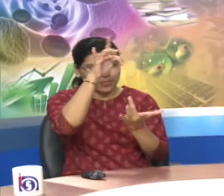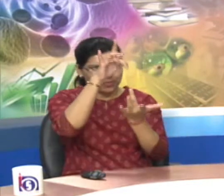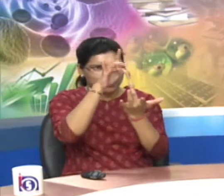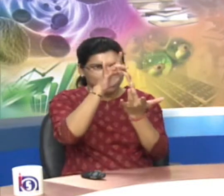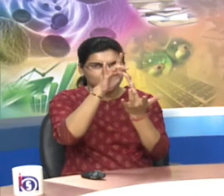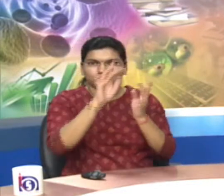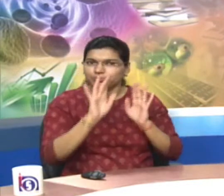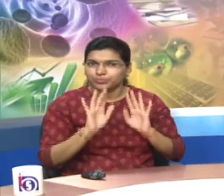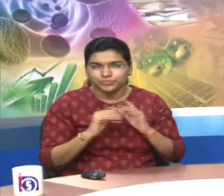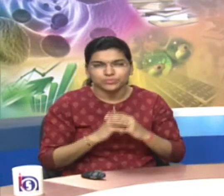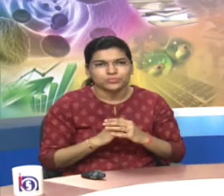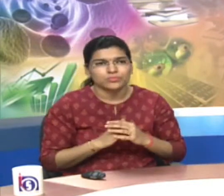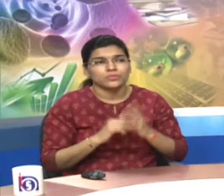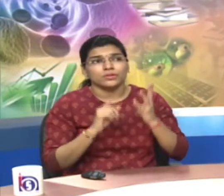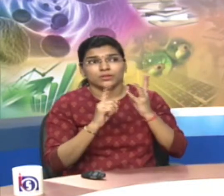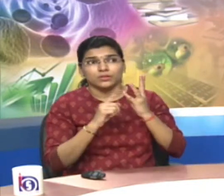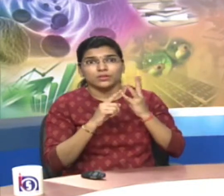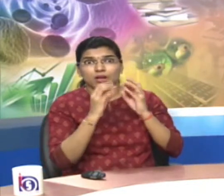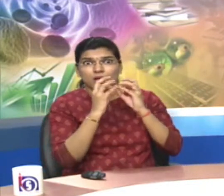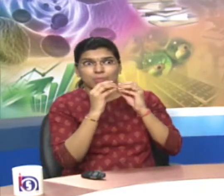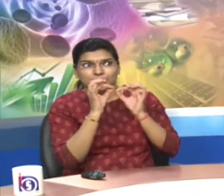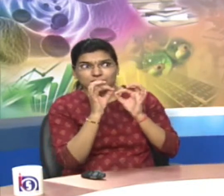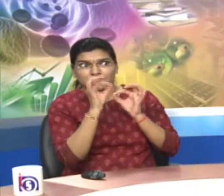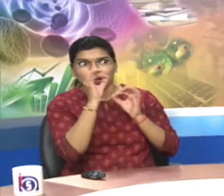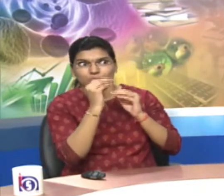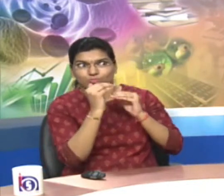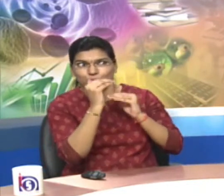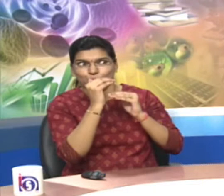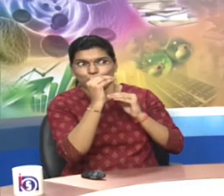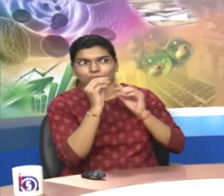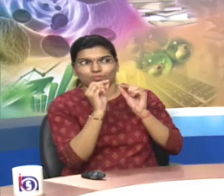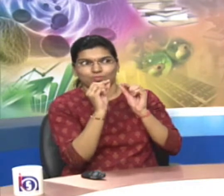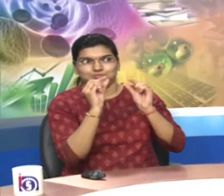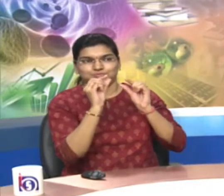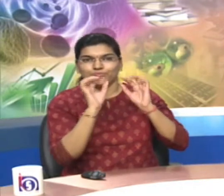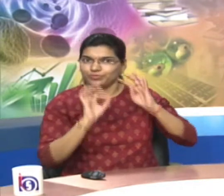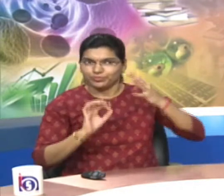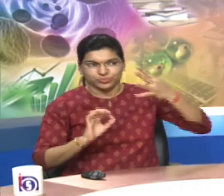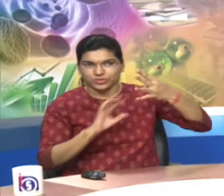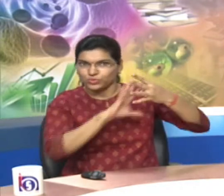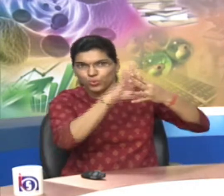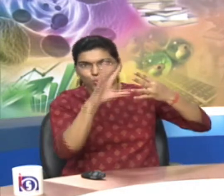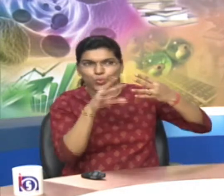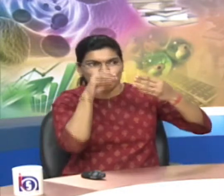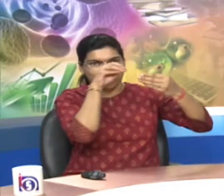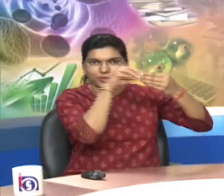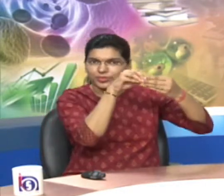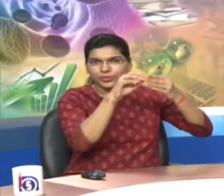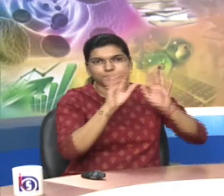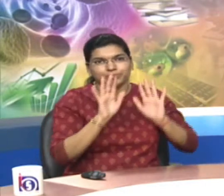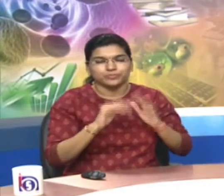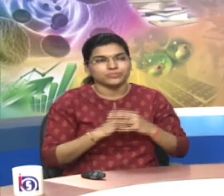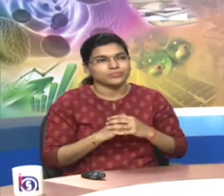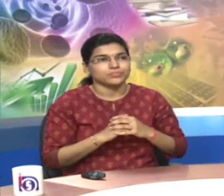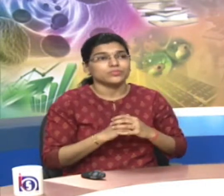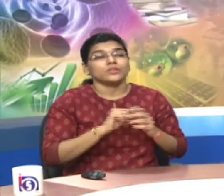name, and in right and left alignment also you have done. Then the font size is also